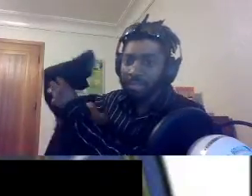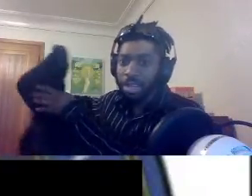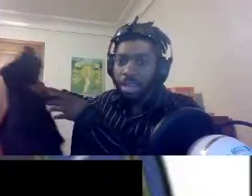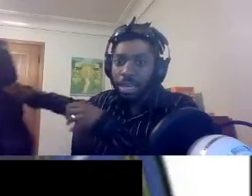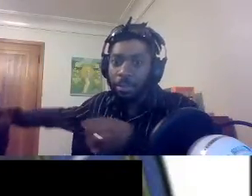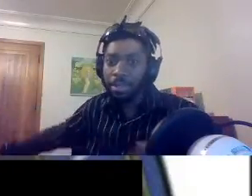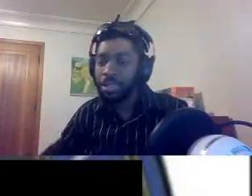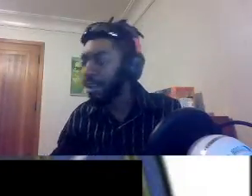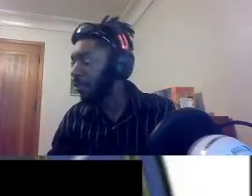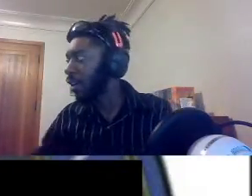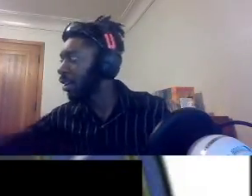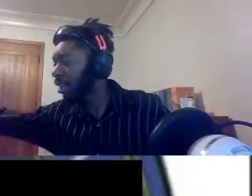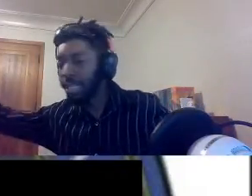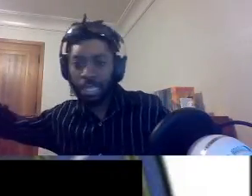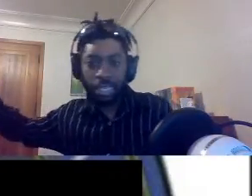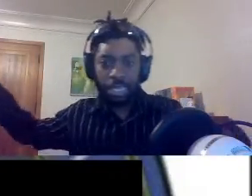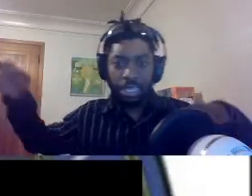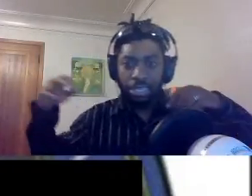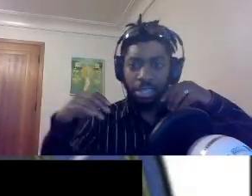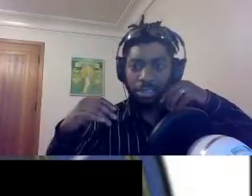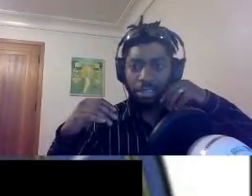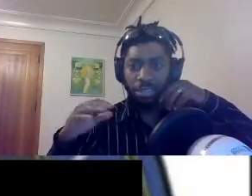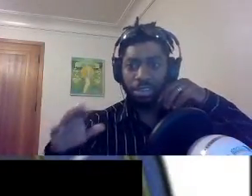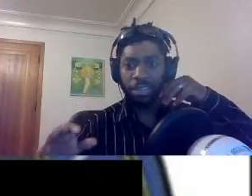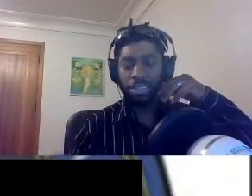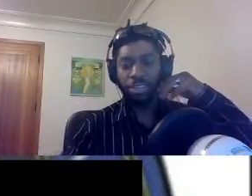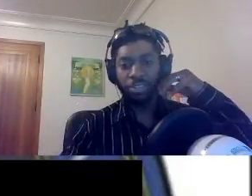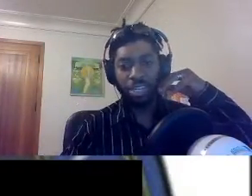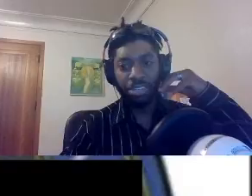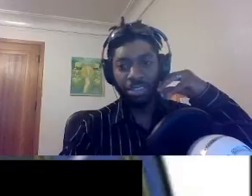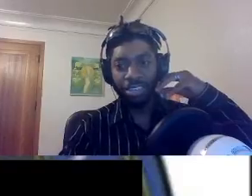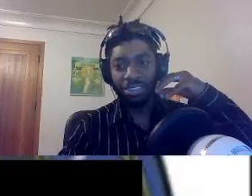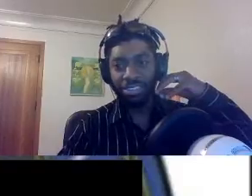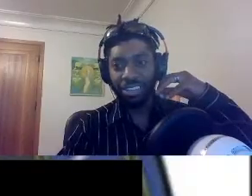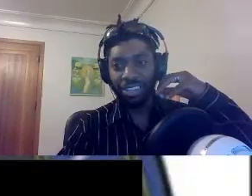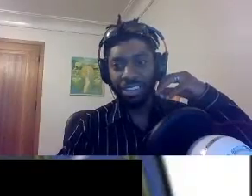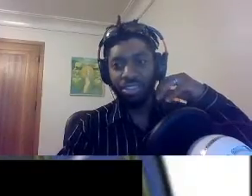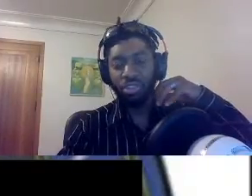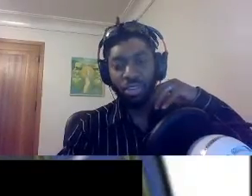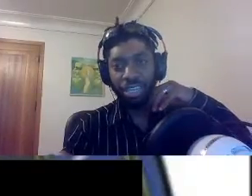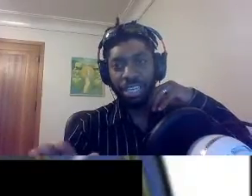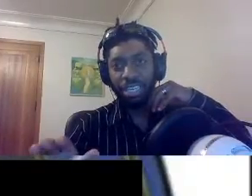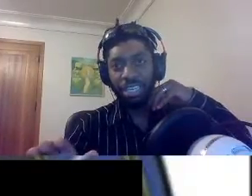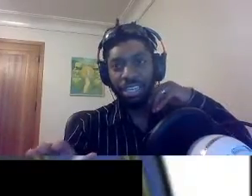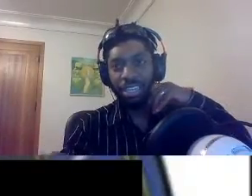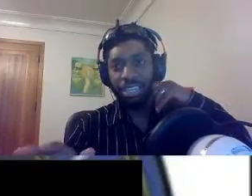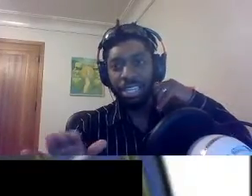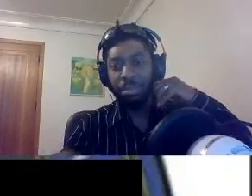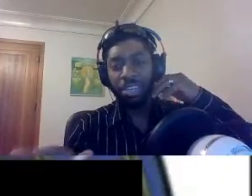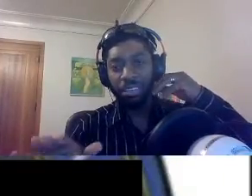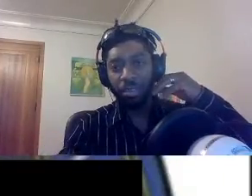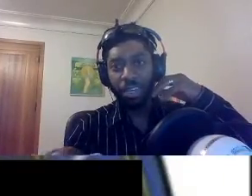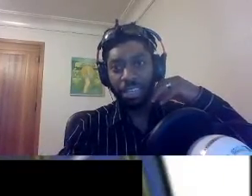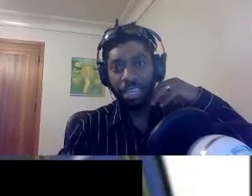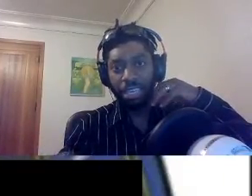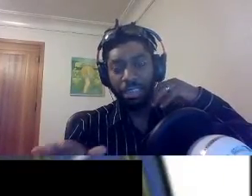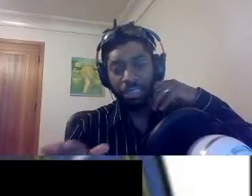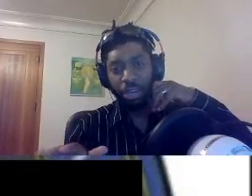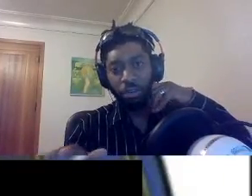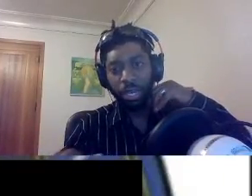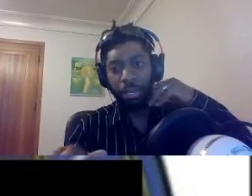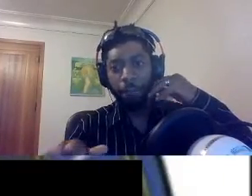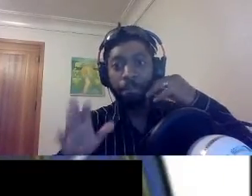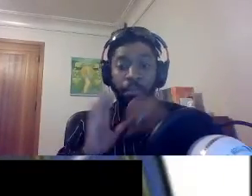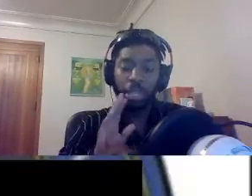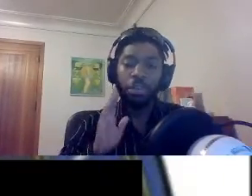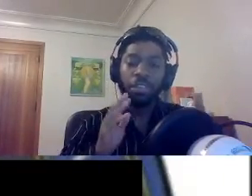pools, Davrock. It doesn't look like they're going to try and do that. They're just going to try and keep things the way they